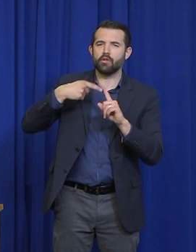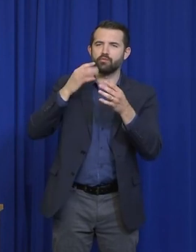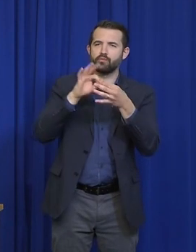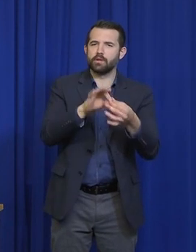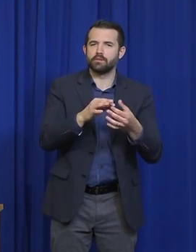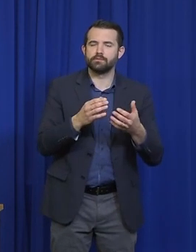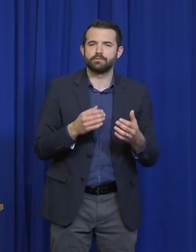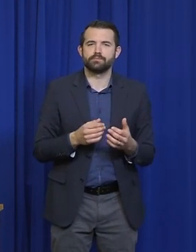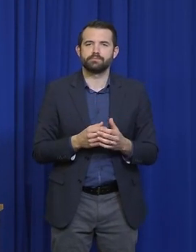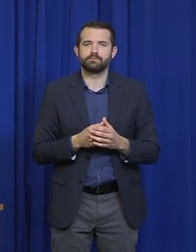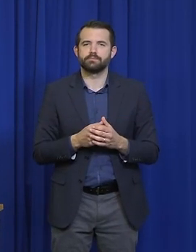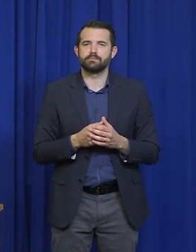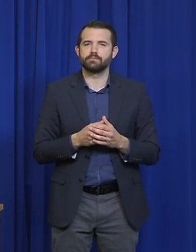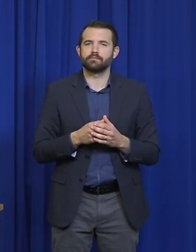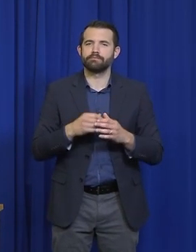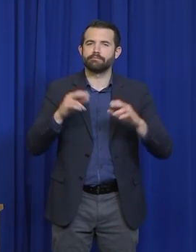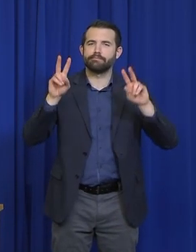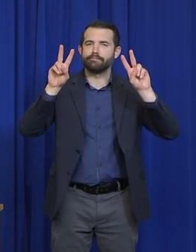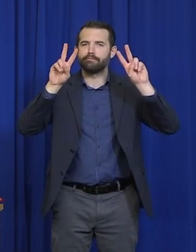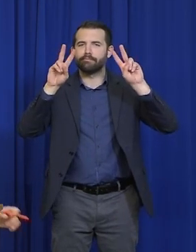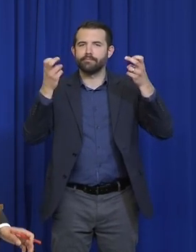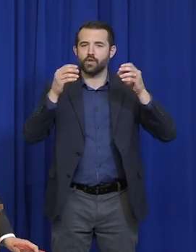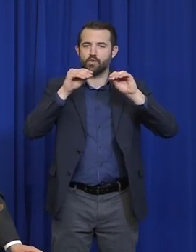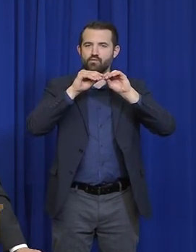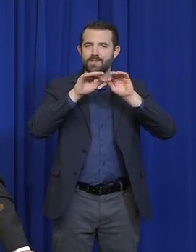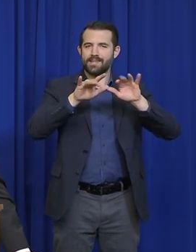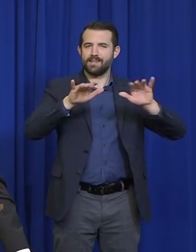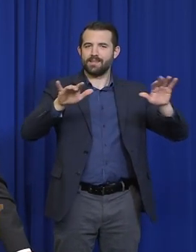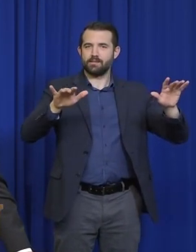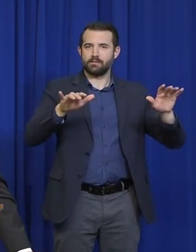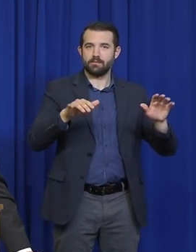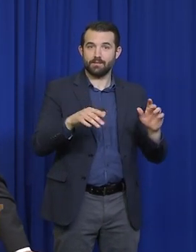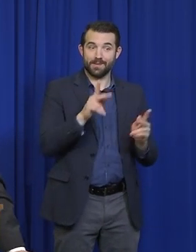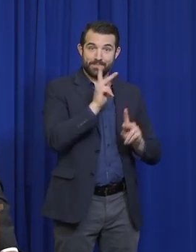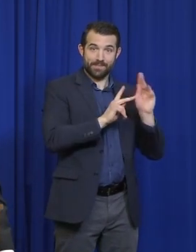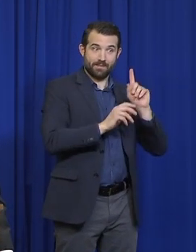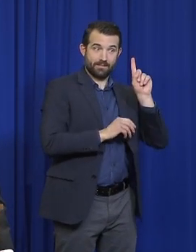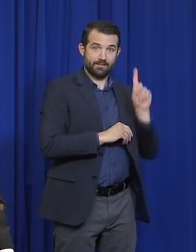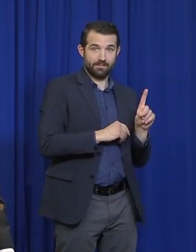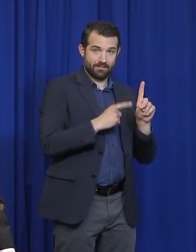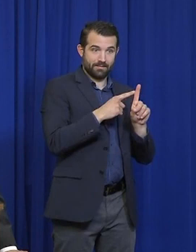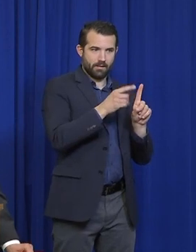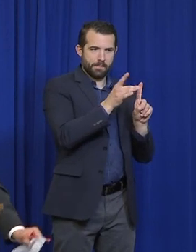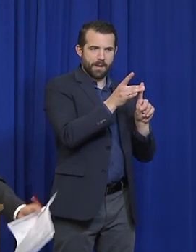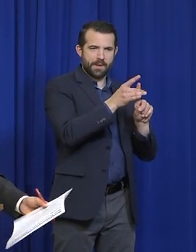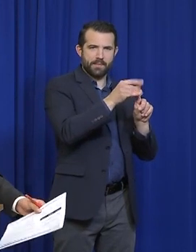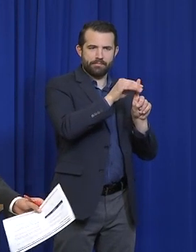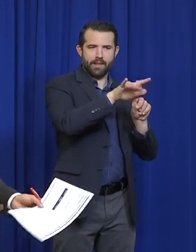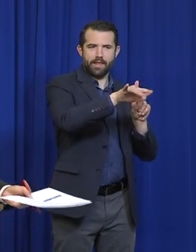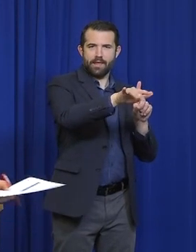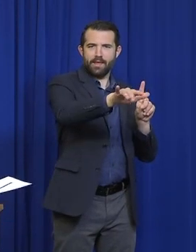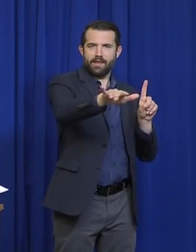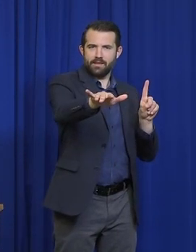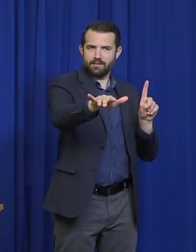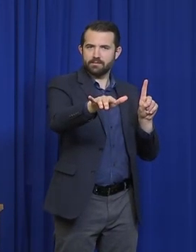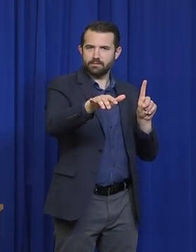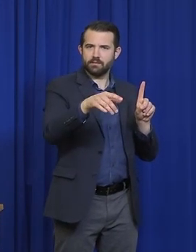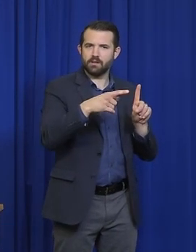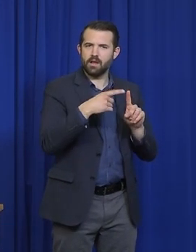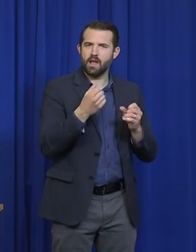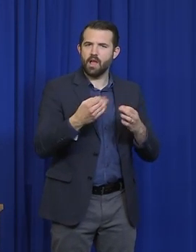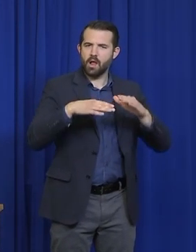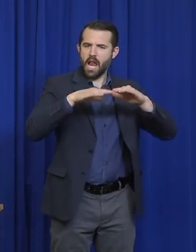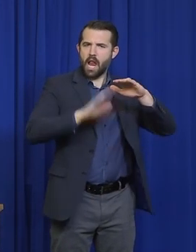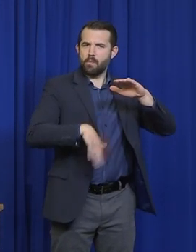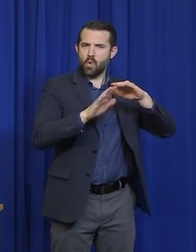the R factor the transmission rate from from person to person and making sure that that gets below zero as close